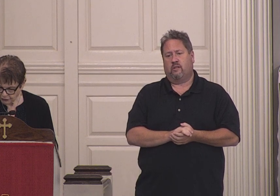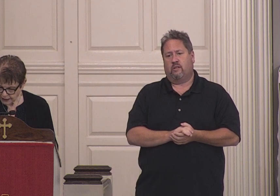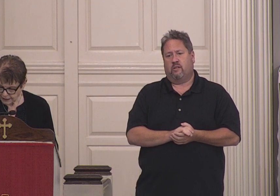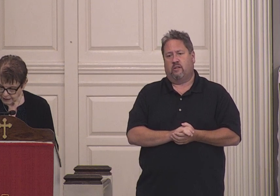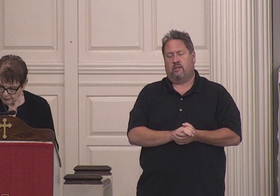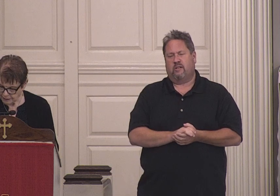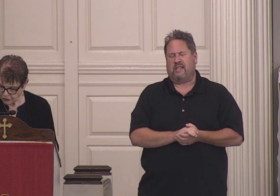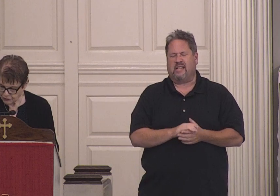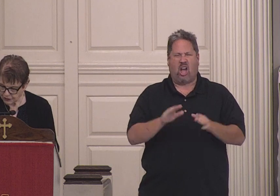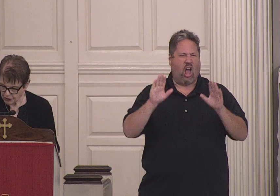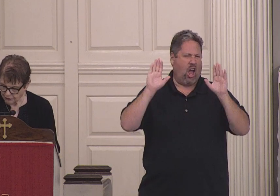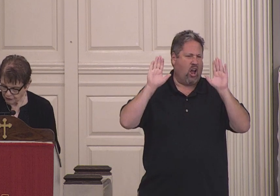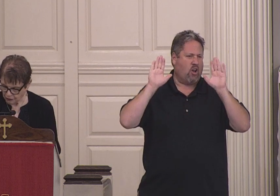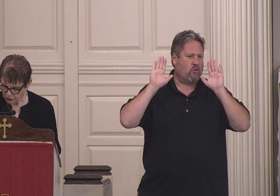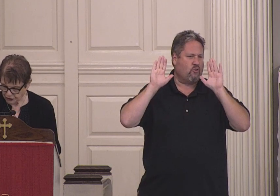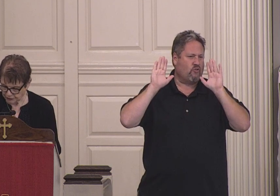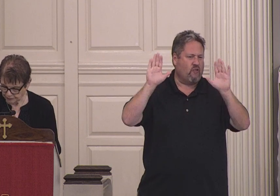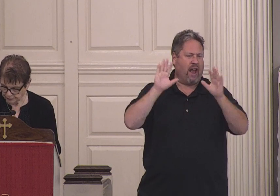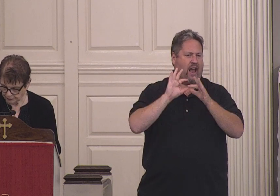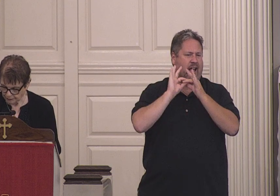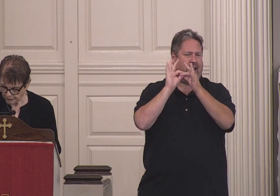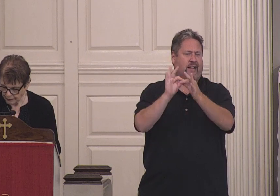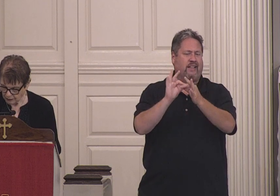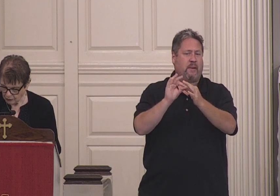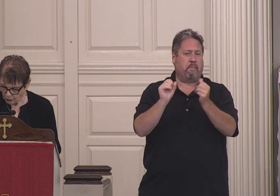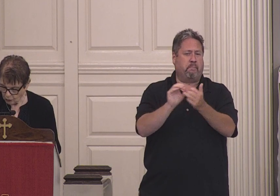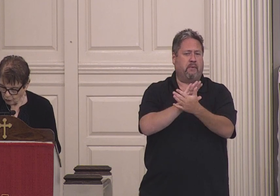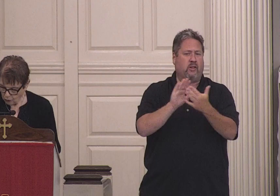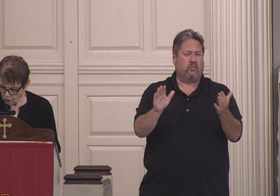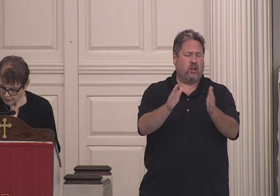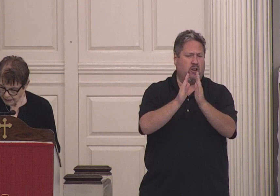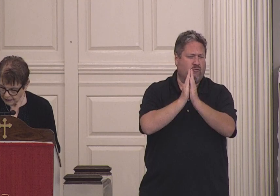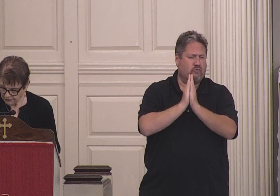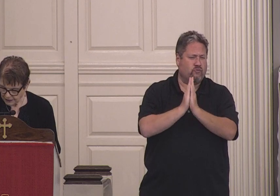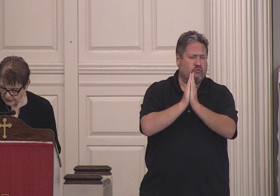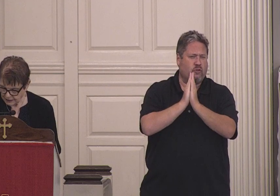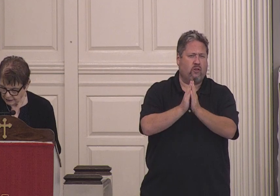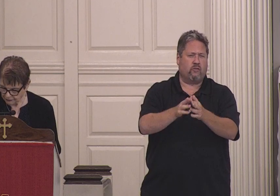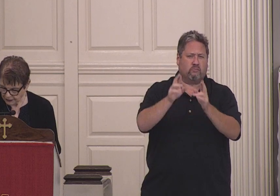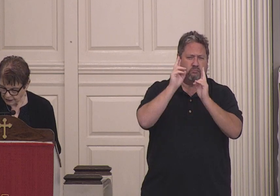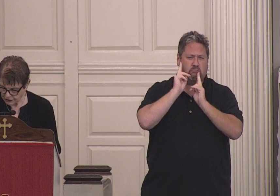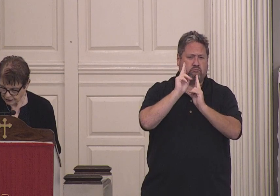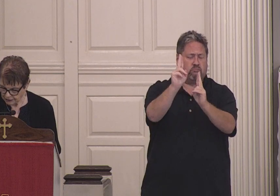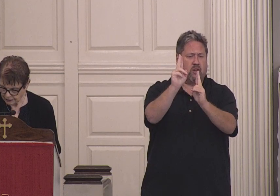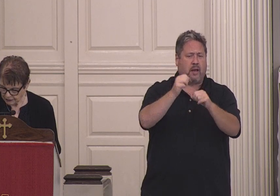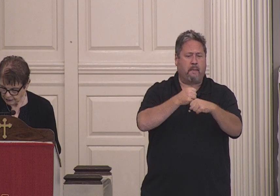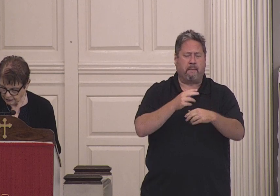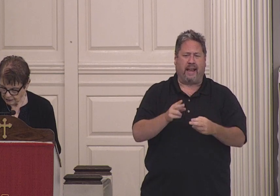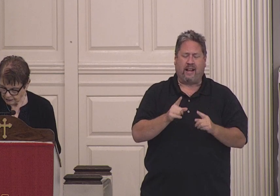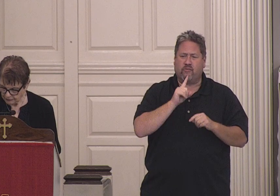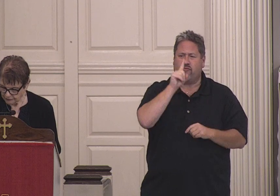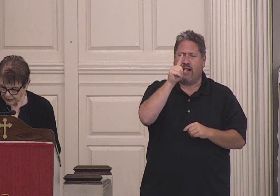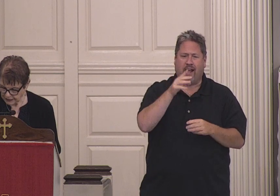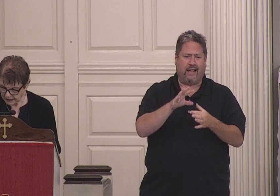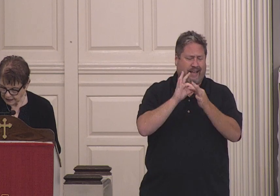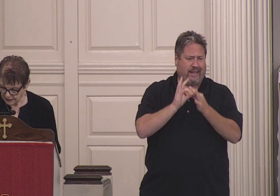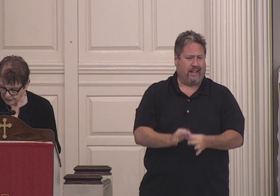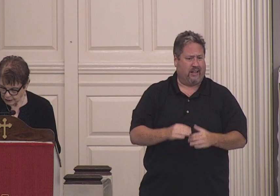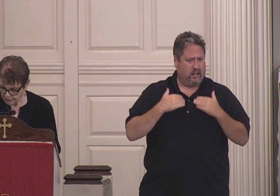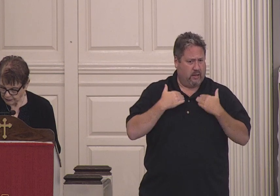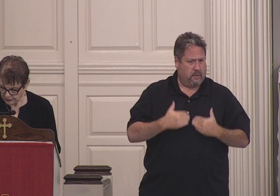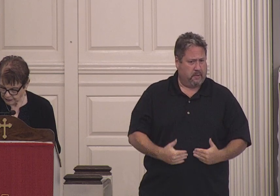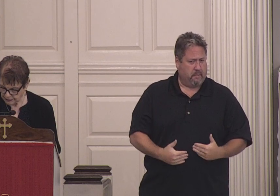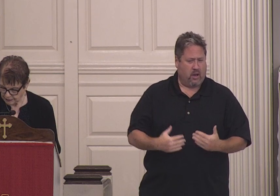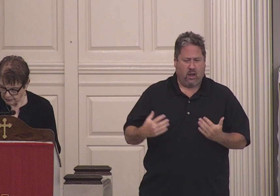Undefiably great in the mysteries of devotion, who was manifested in the flesh, vindicated